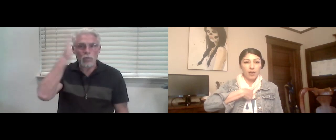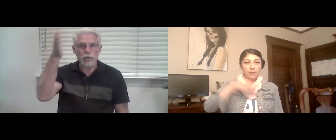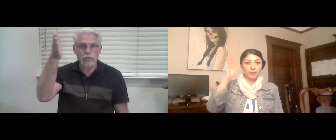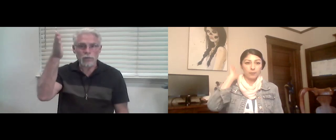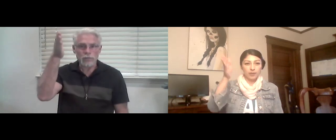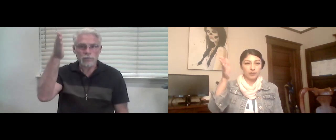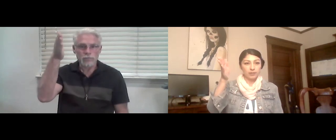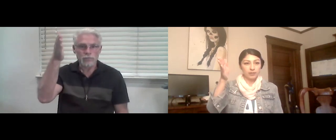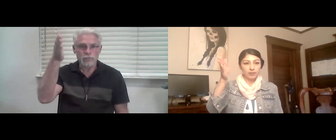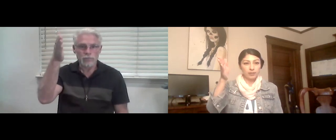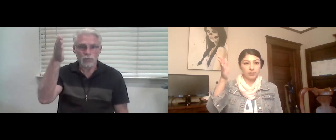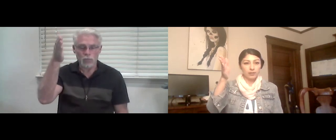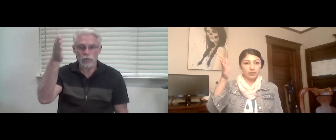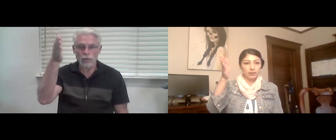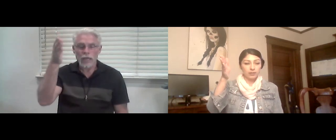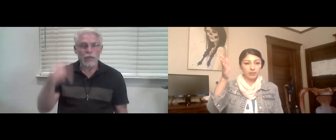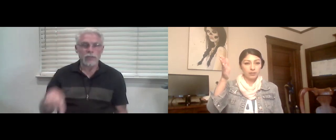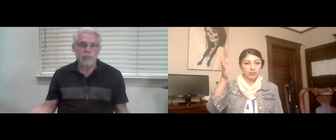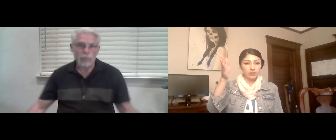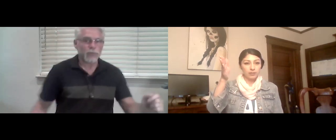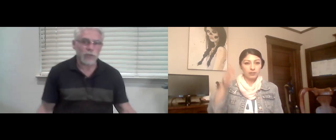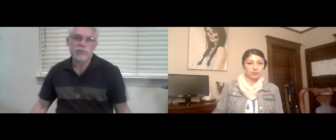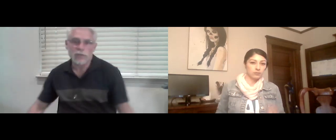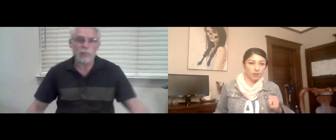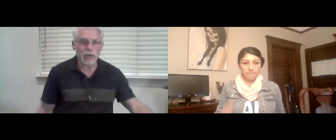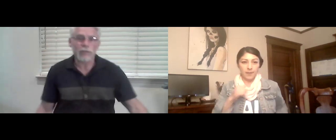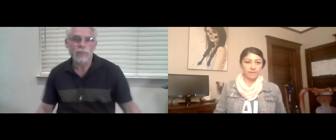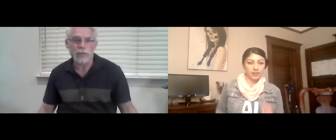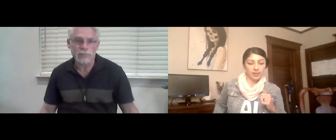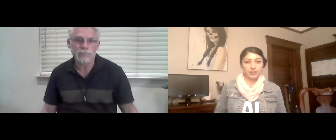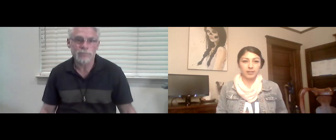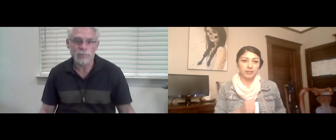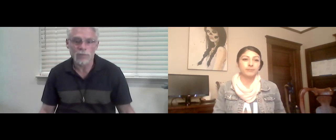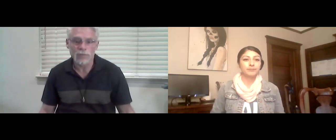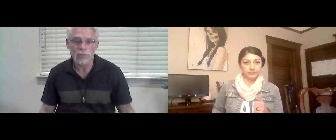I will, and then stomp their feet. Stomp my feet.